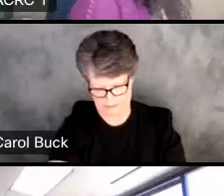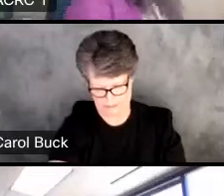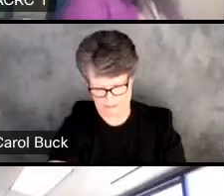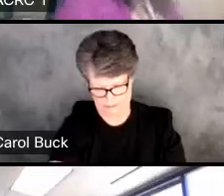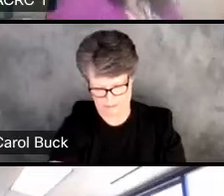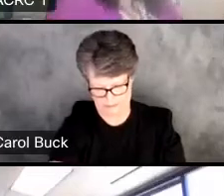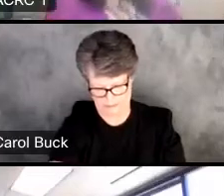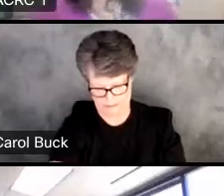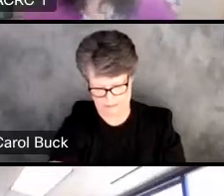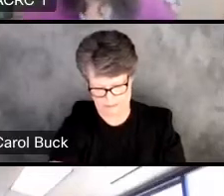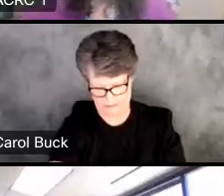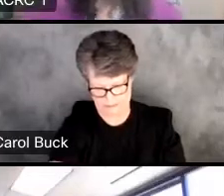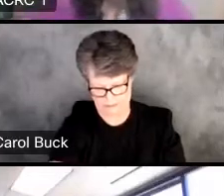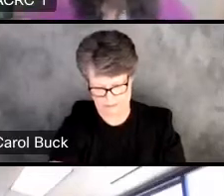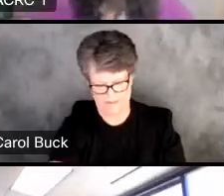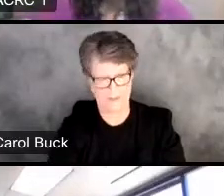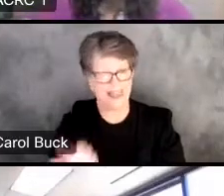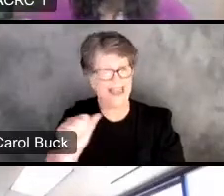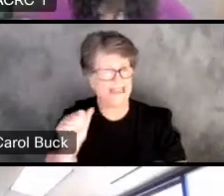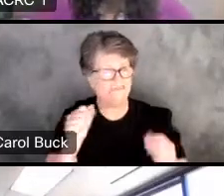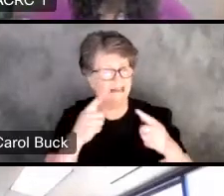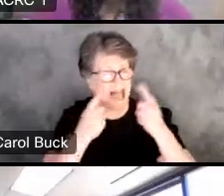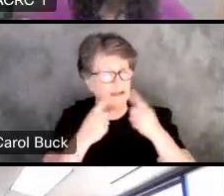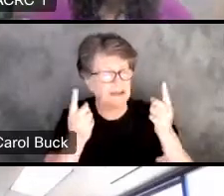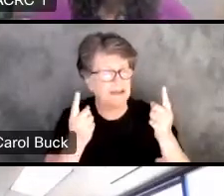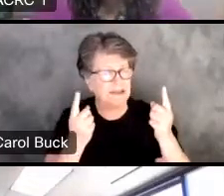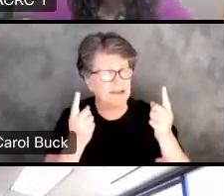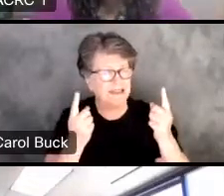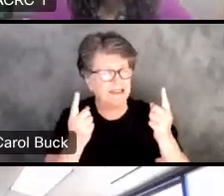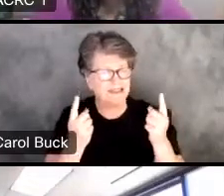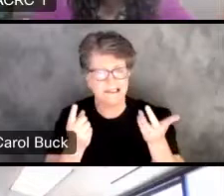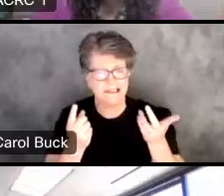Any announcements or anything?